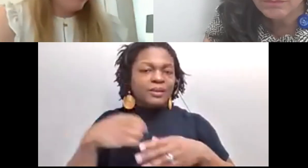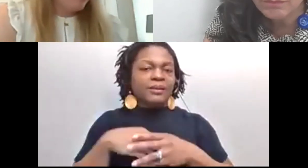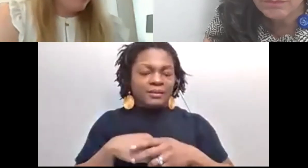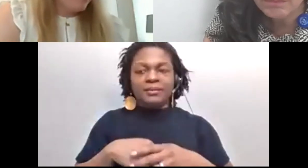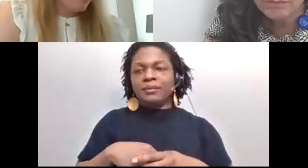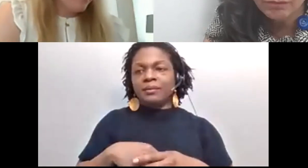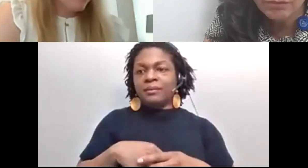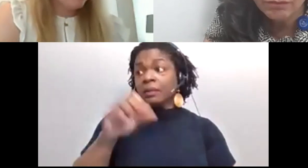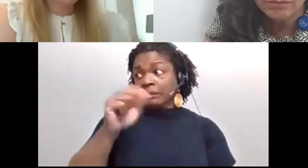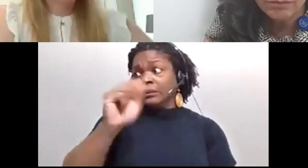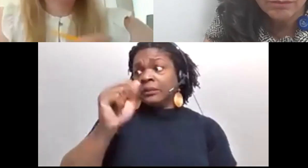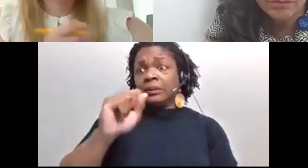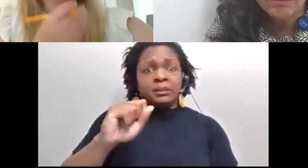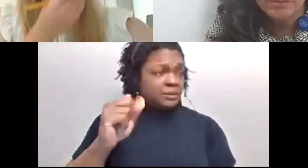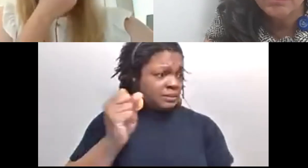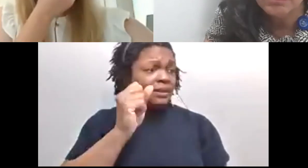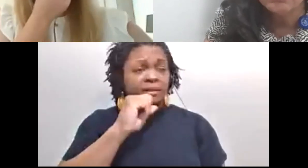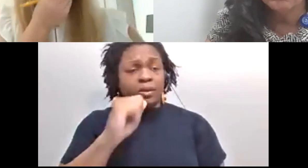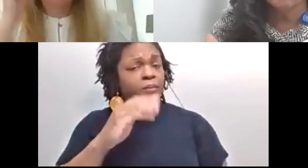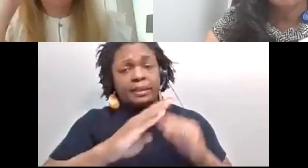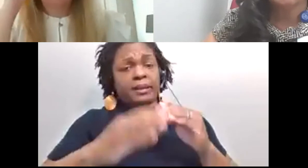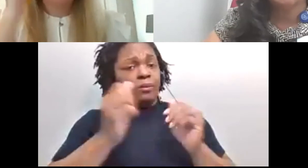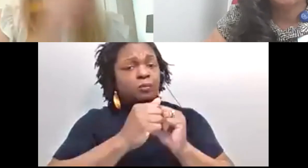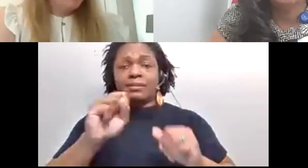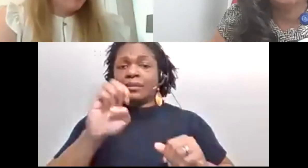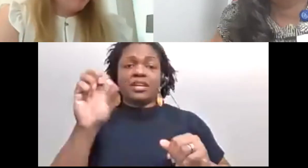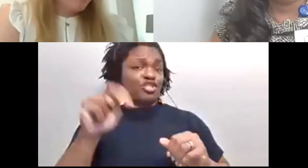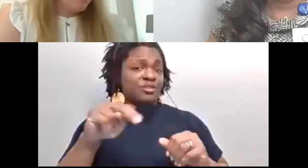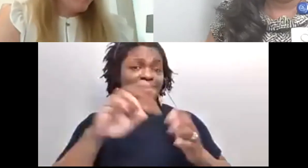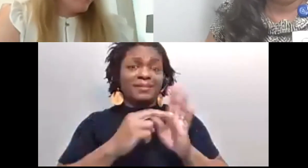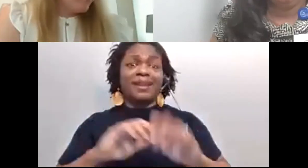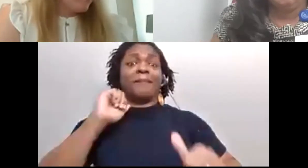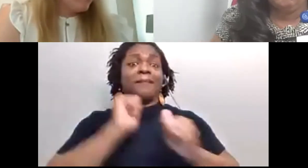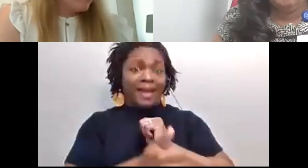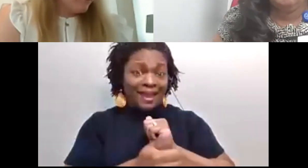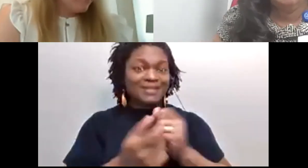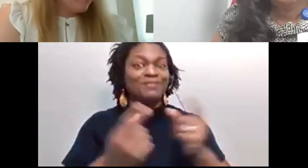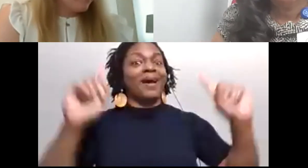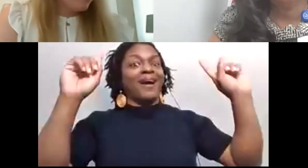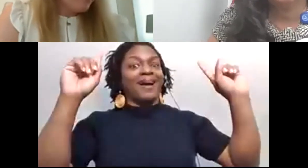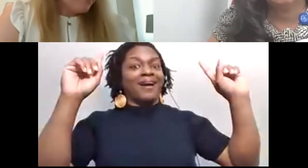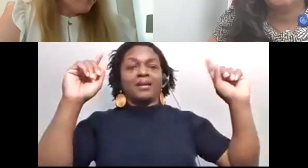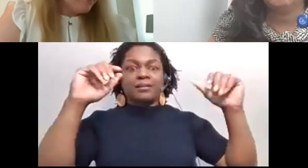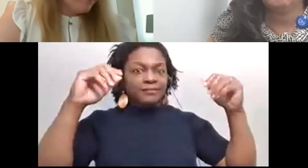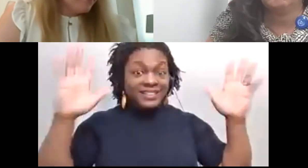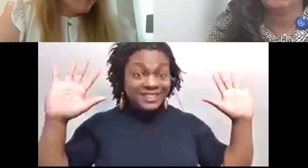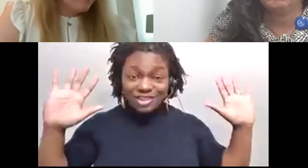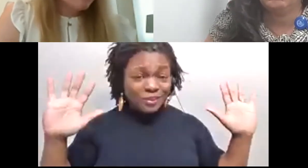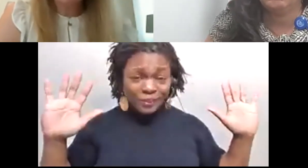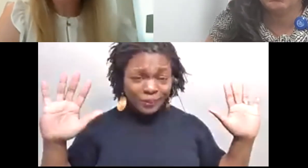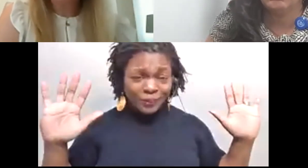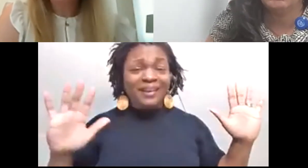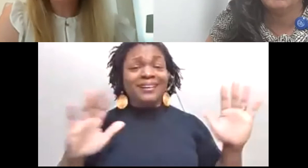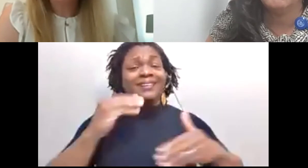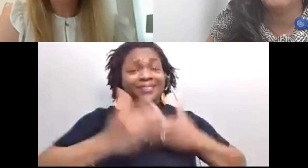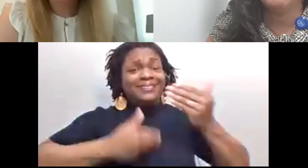it really, it doesn't end with session, like that's just the beginning. And not until everything is really fully developed, in my opinion,